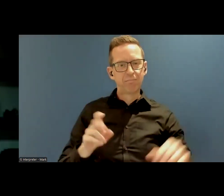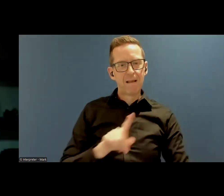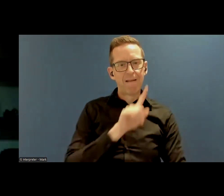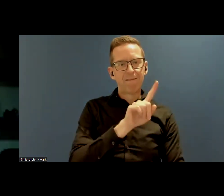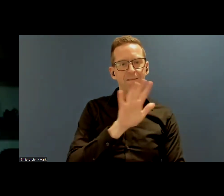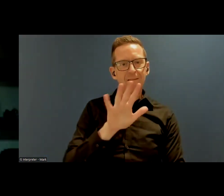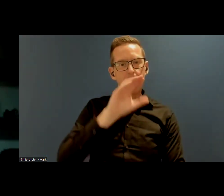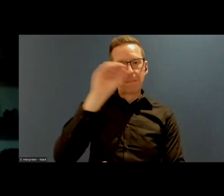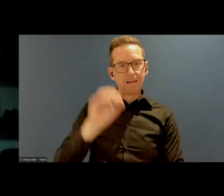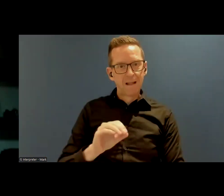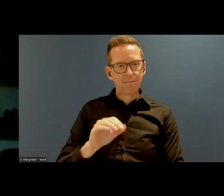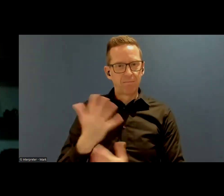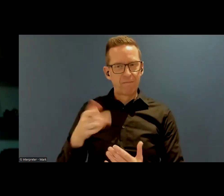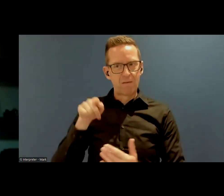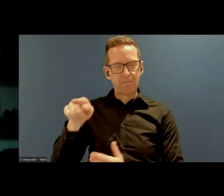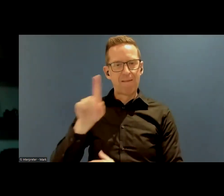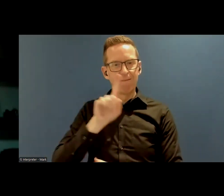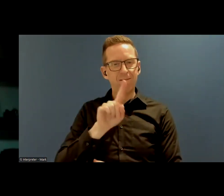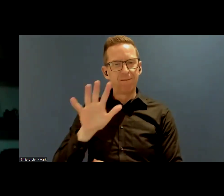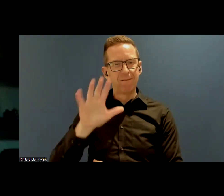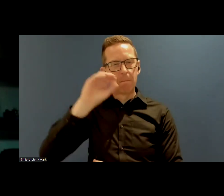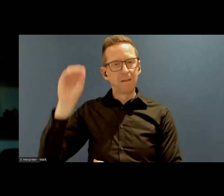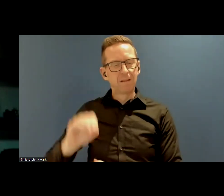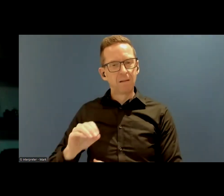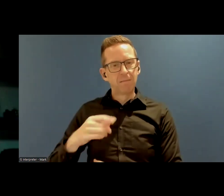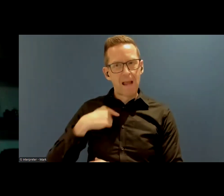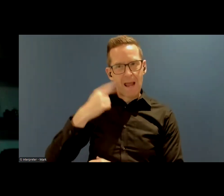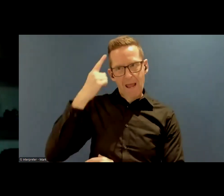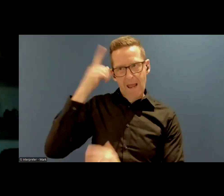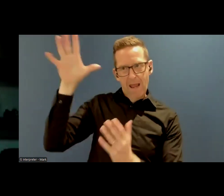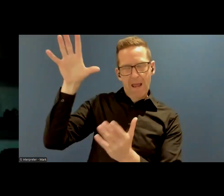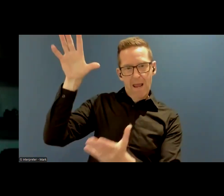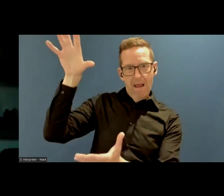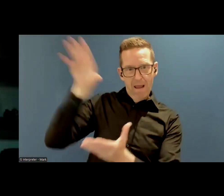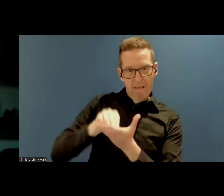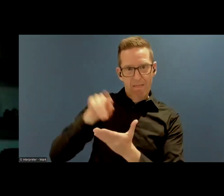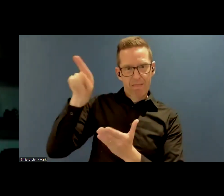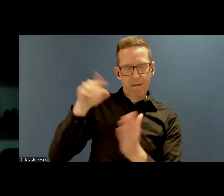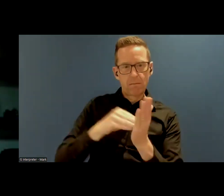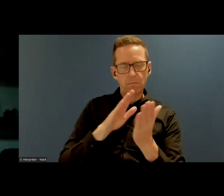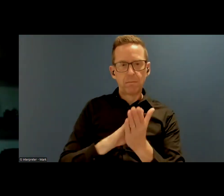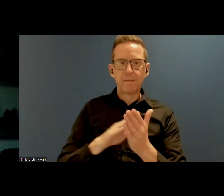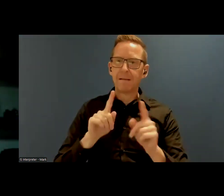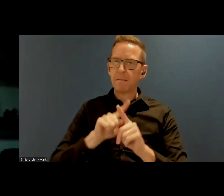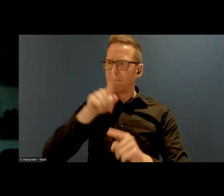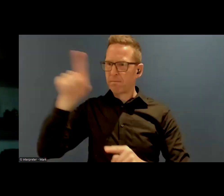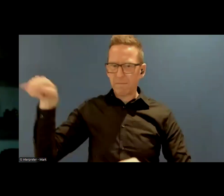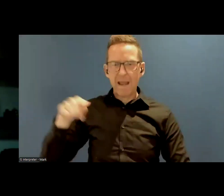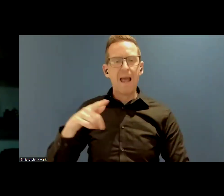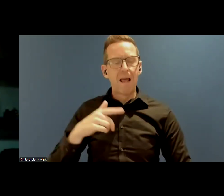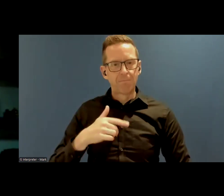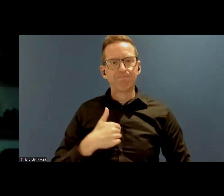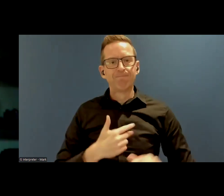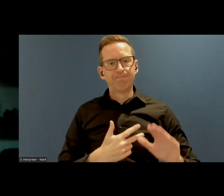this commitment that governments that participated in the Global Disability Summit made towards the disability